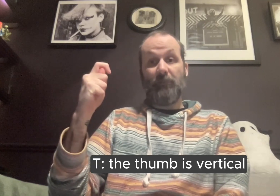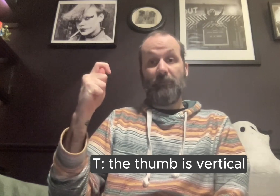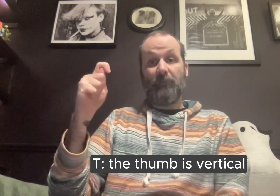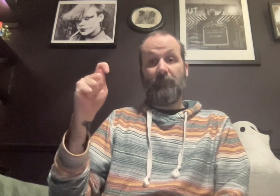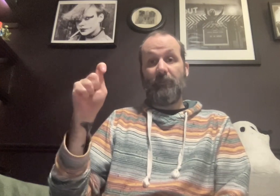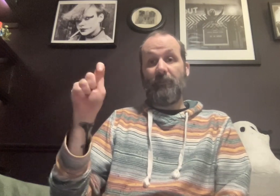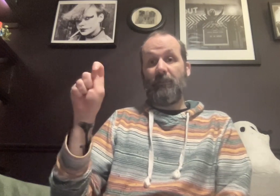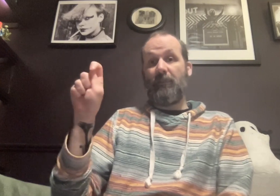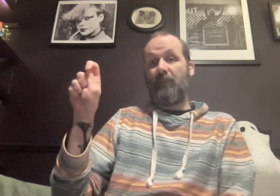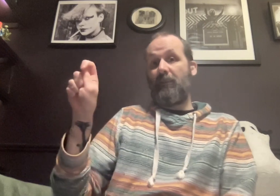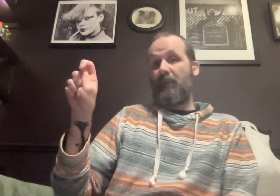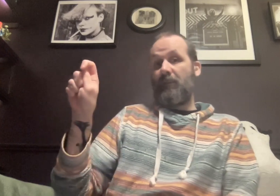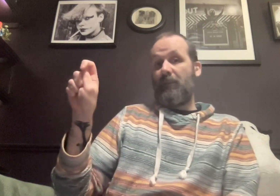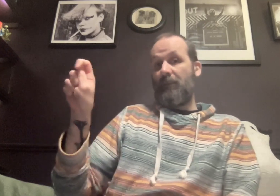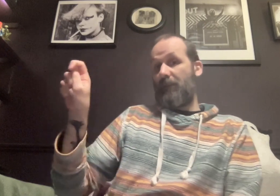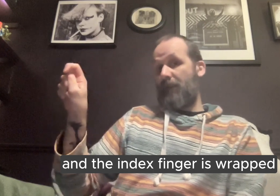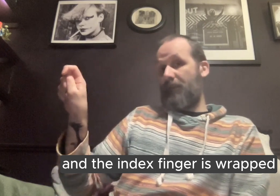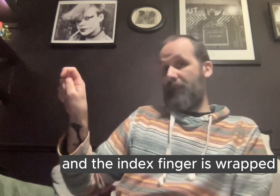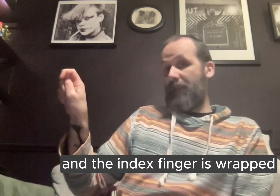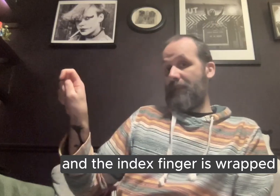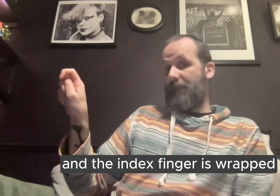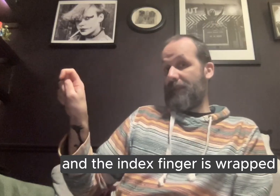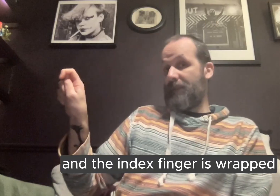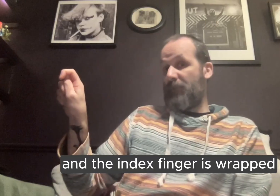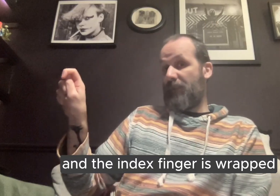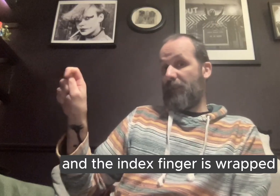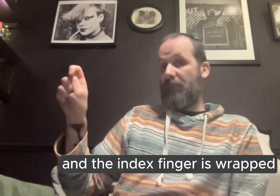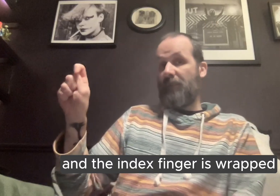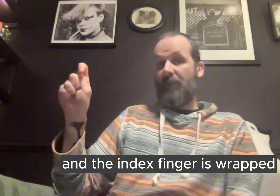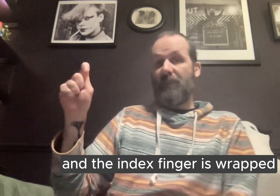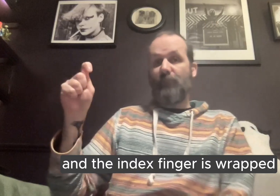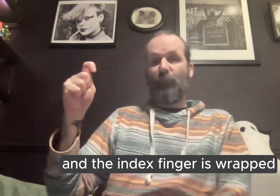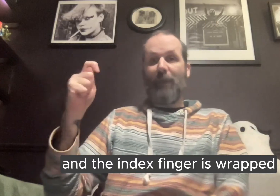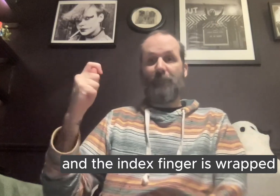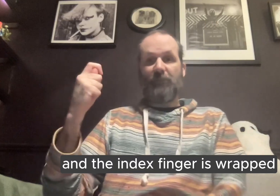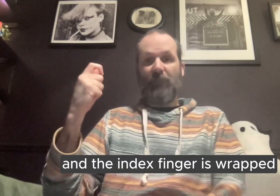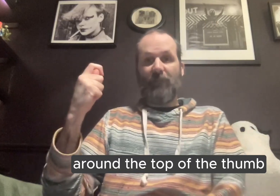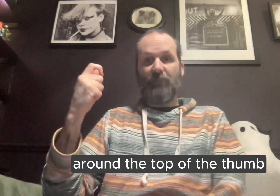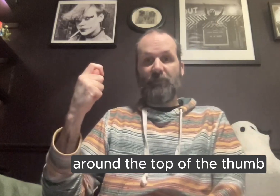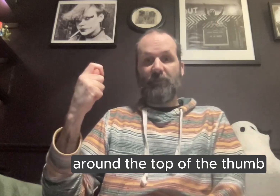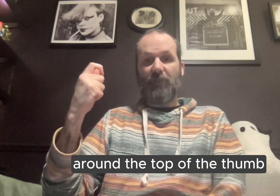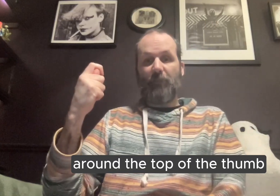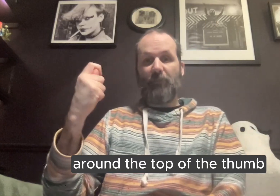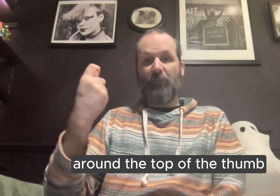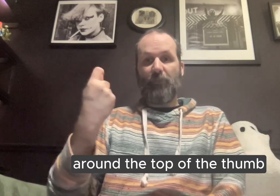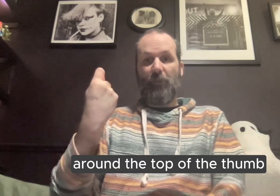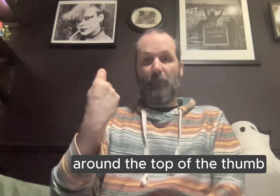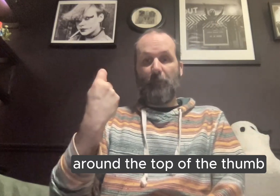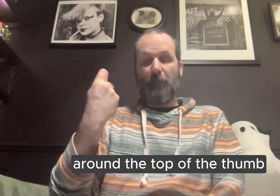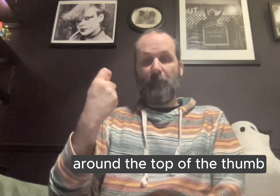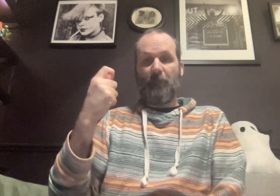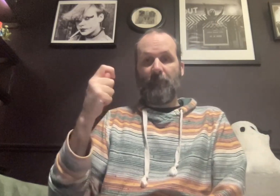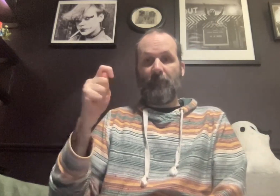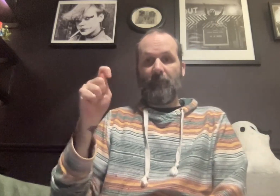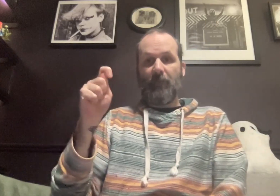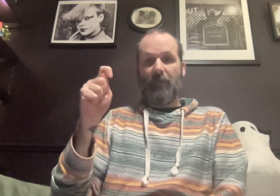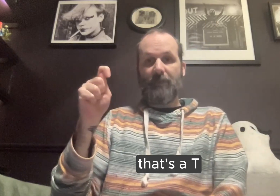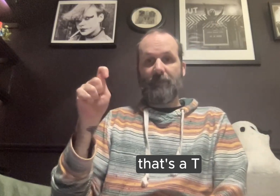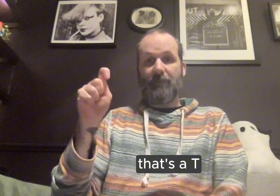vertical and the index finger is wrapped around the top of the thumb. That's a